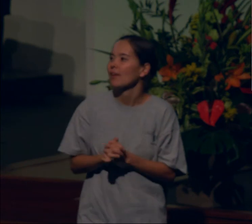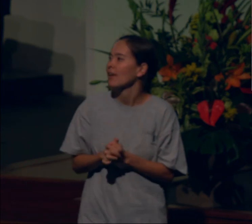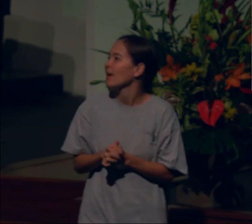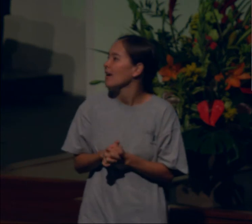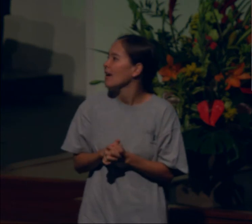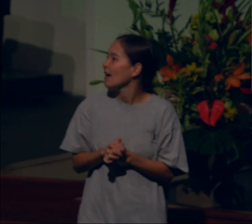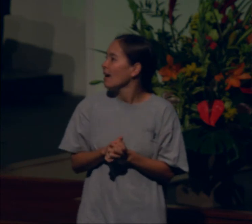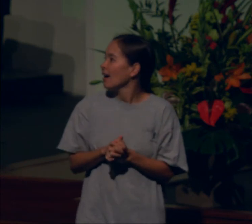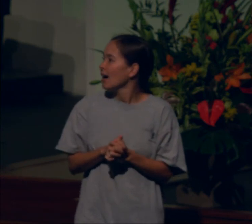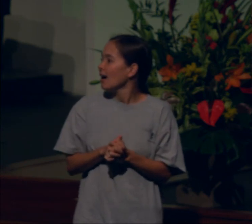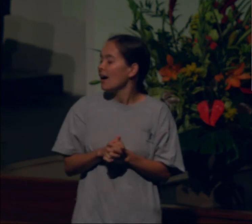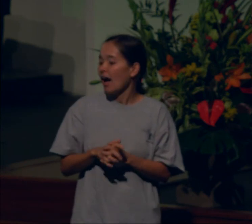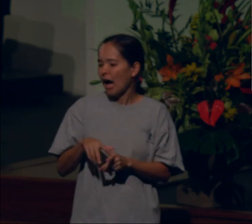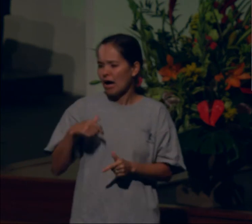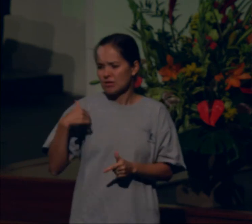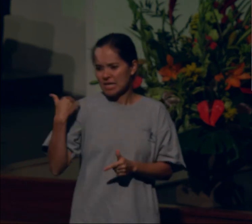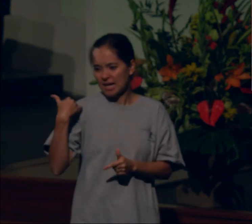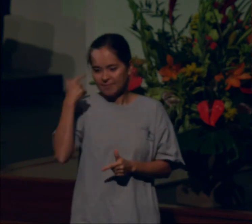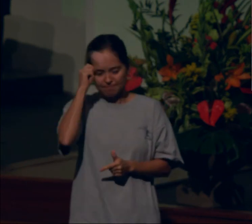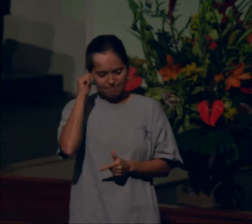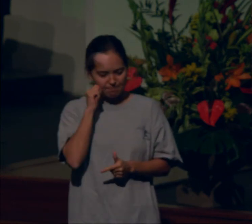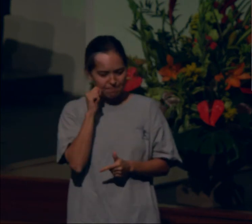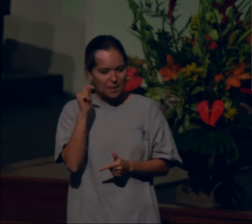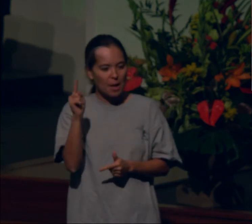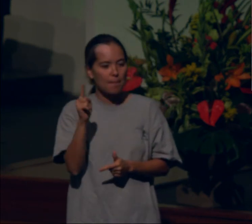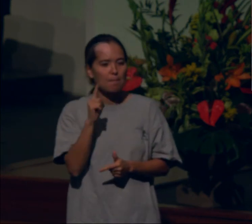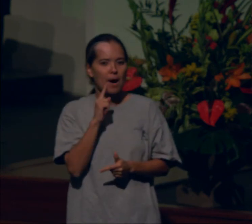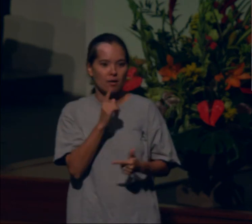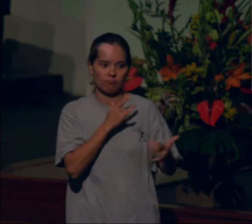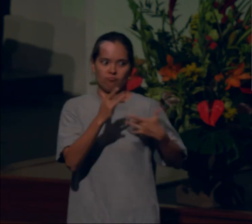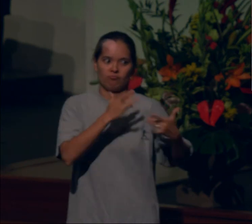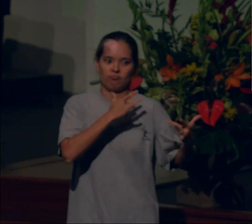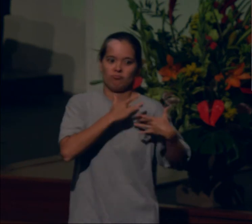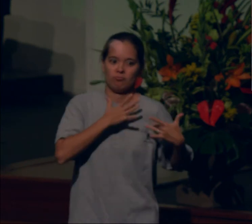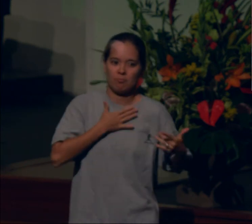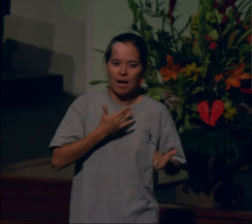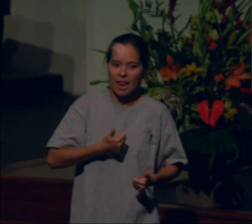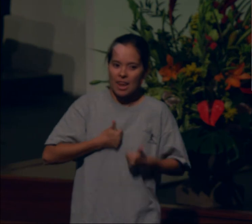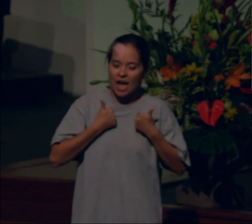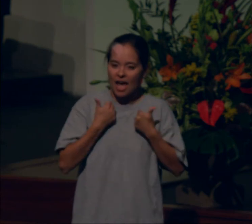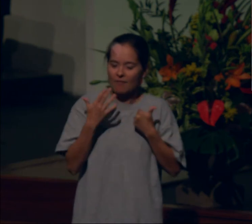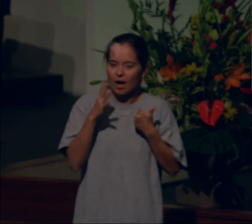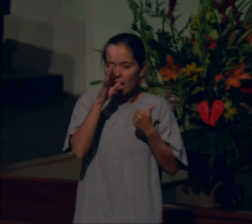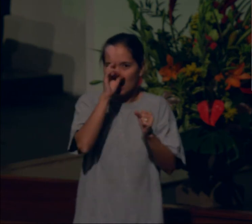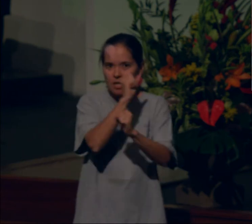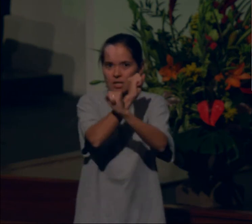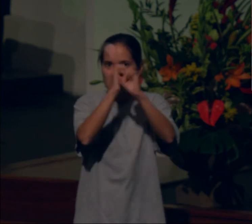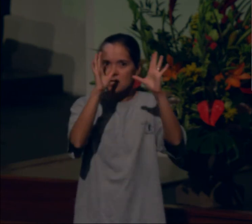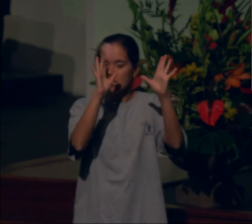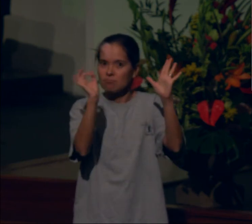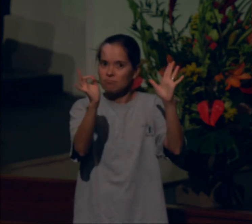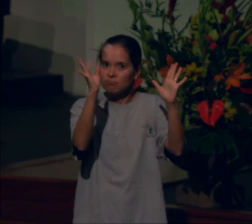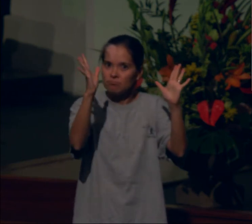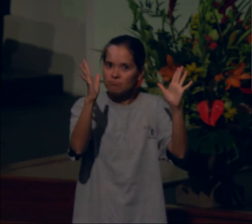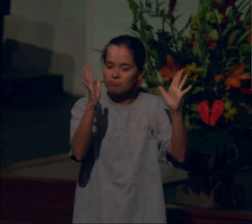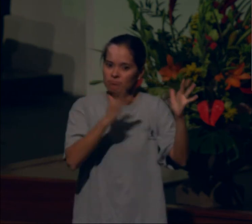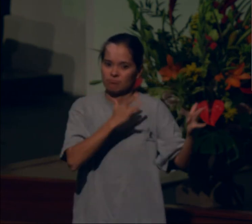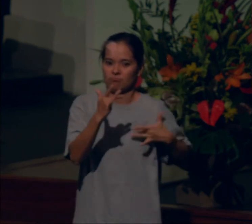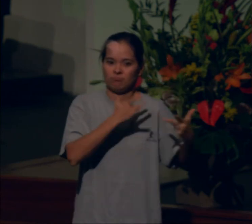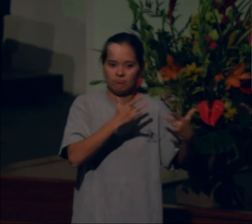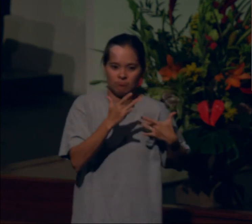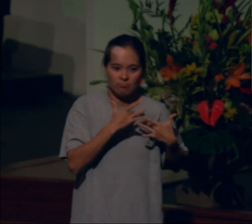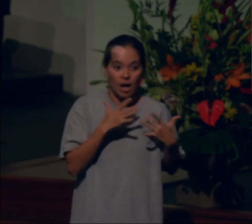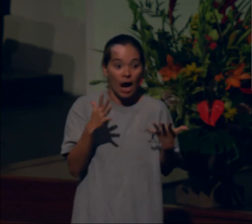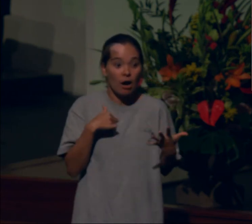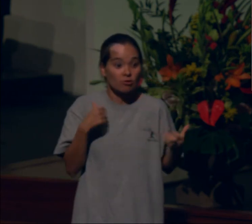I was a young teenager, and my greatest concern in life, this was the greatest, most perplexing concern to me, I